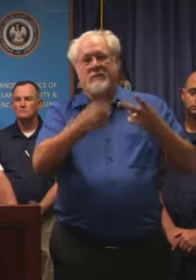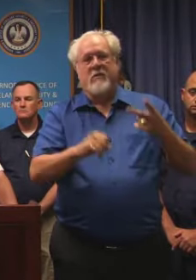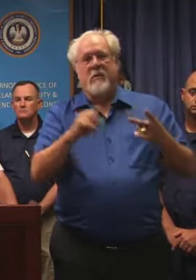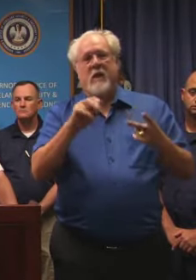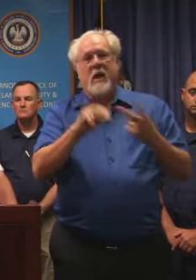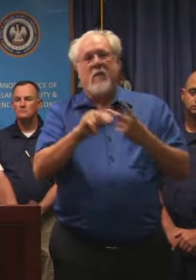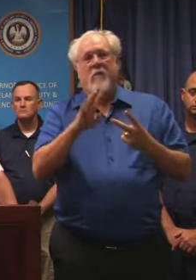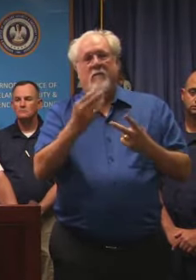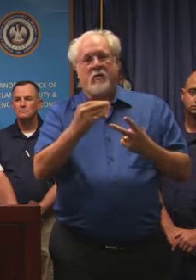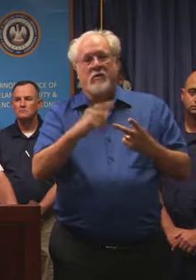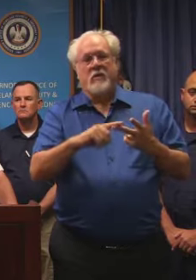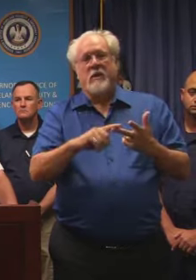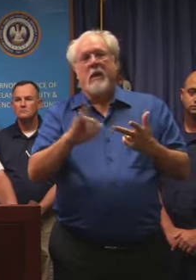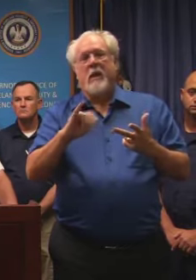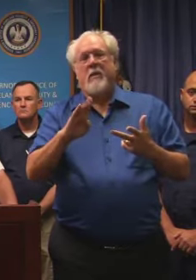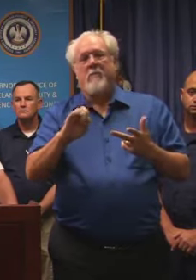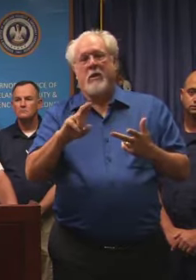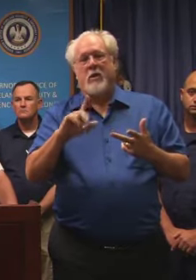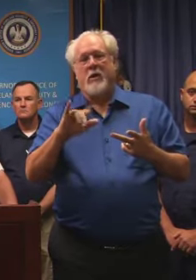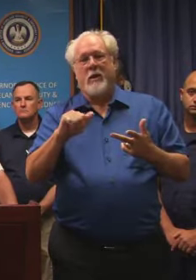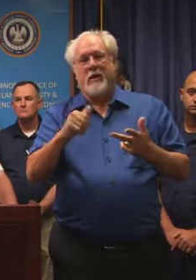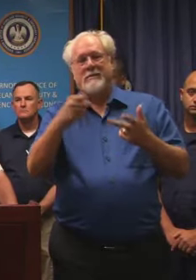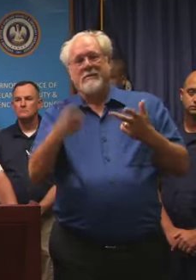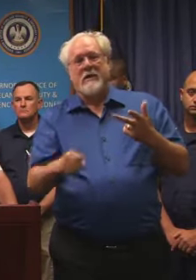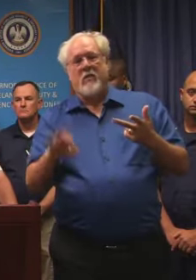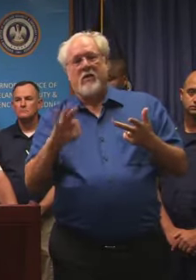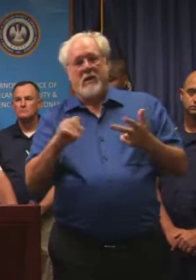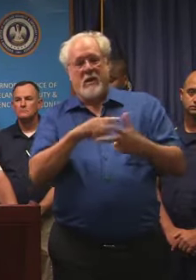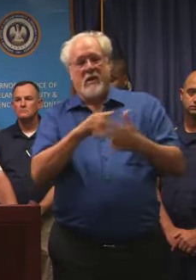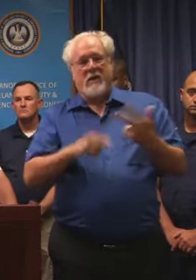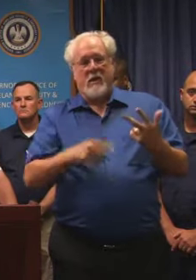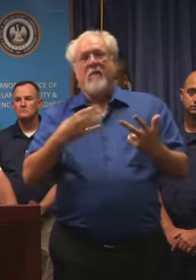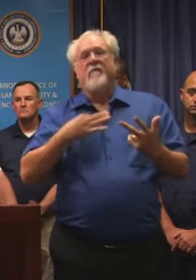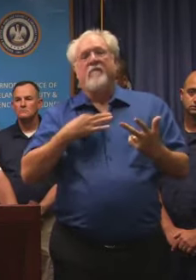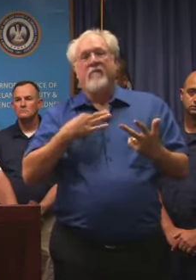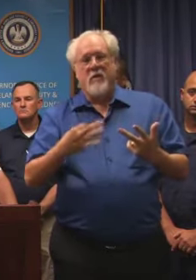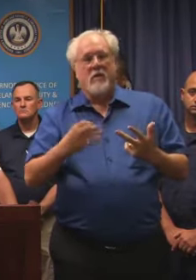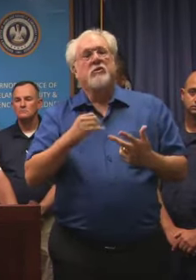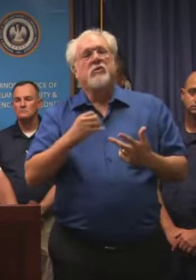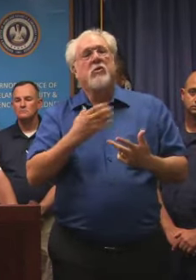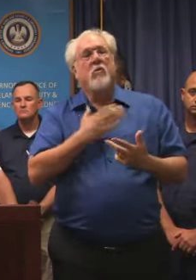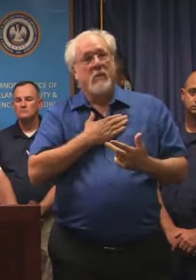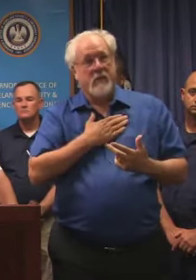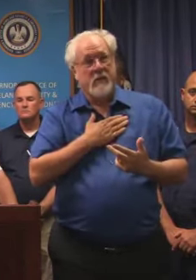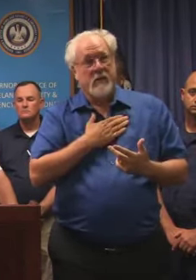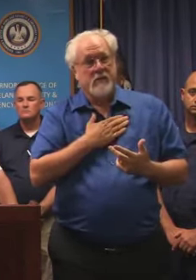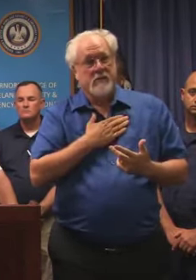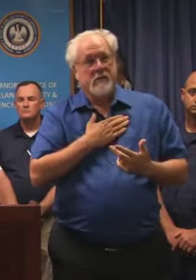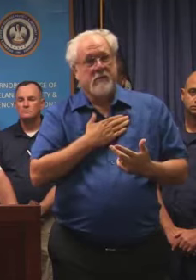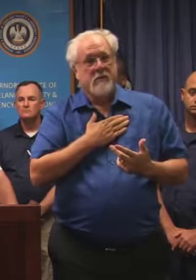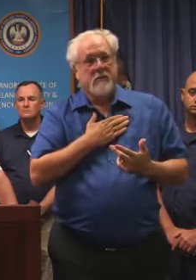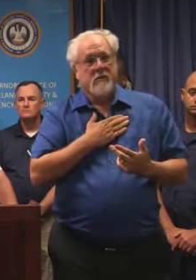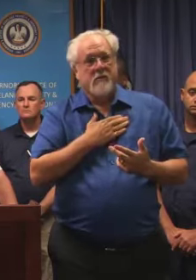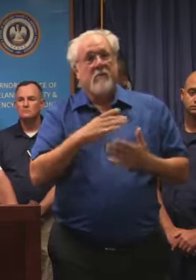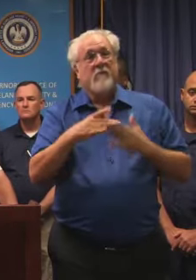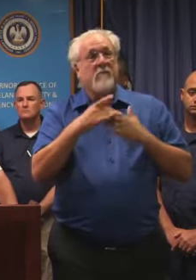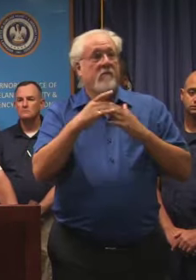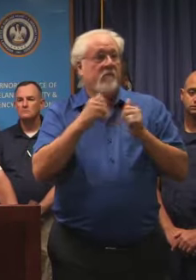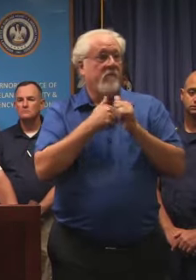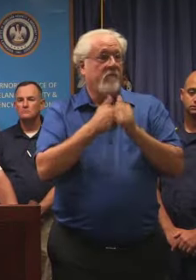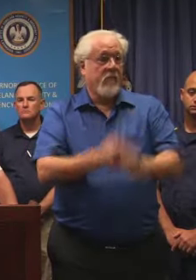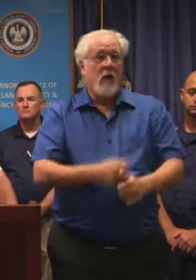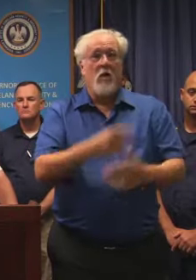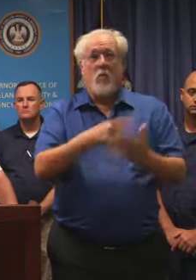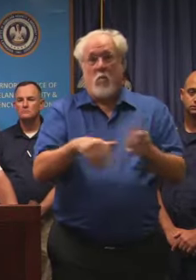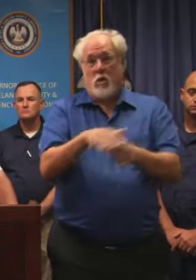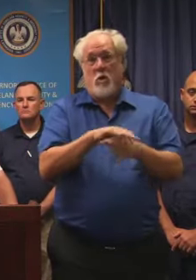Iberia Parish south of Highway 90. Those are voluntary evacuations, and so please take the guidance as it comes from